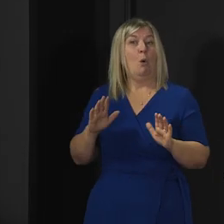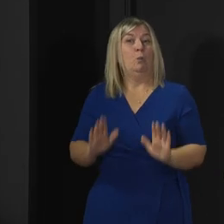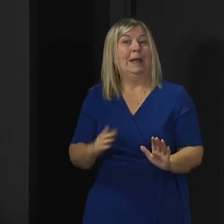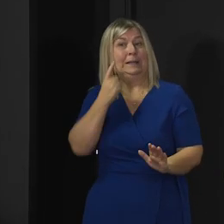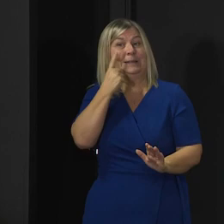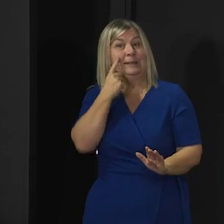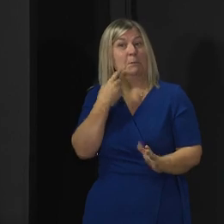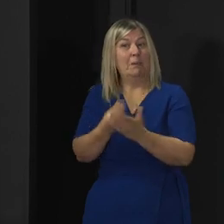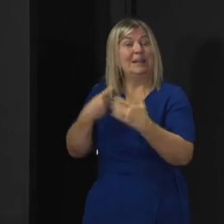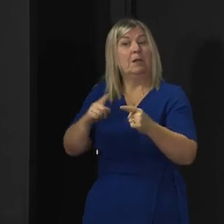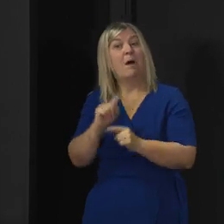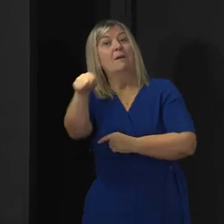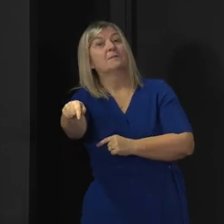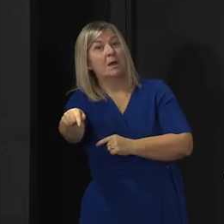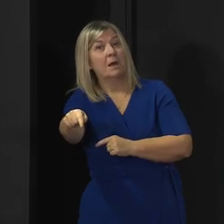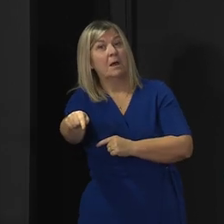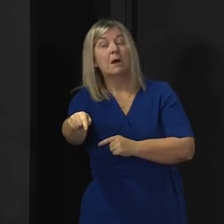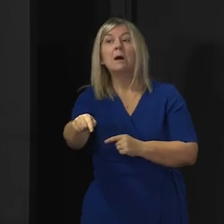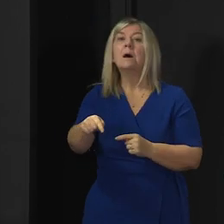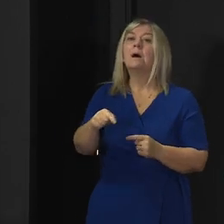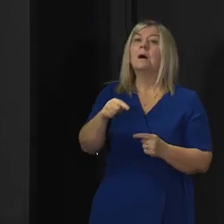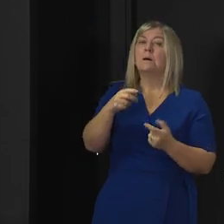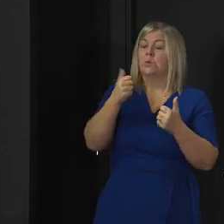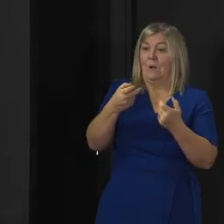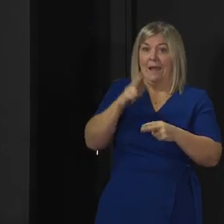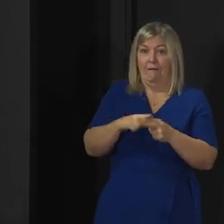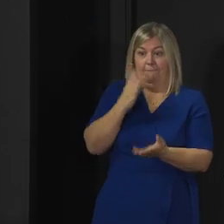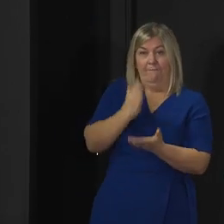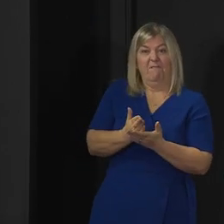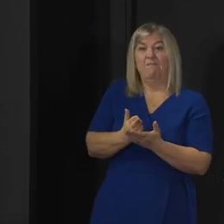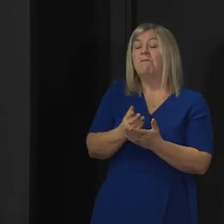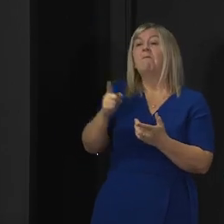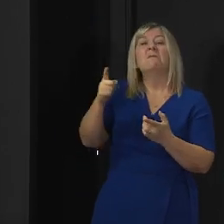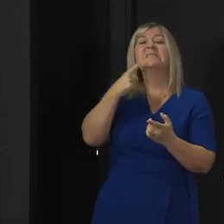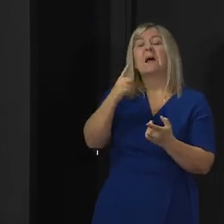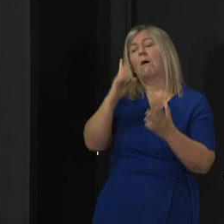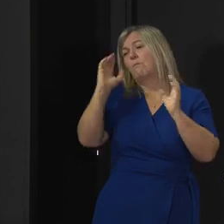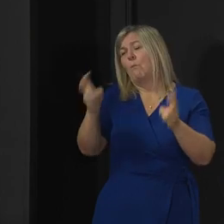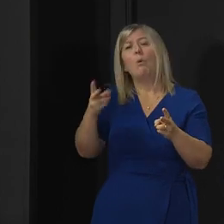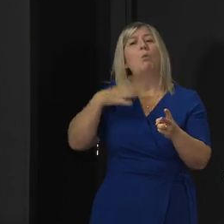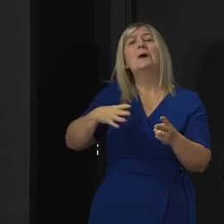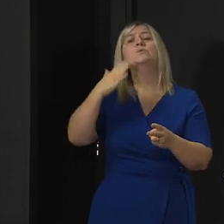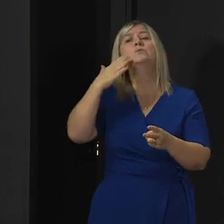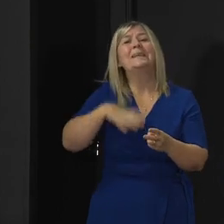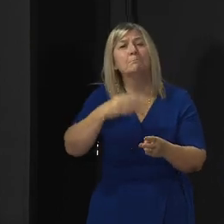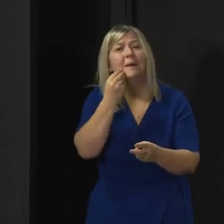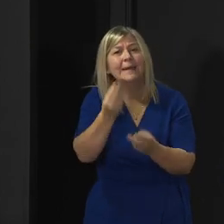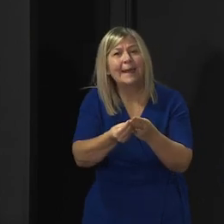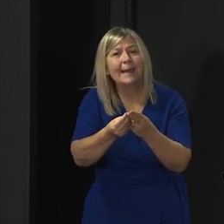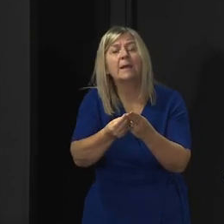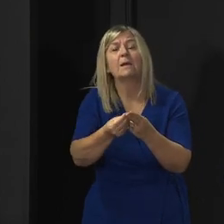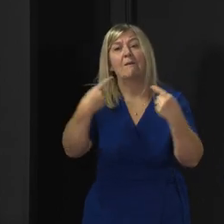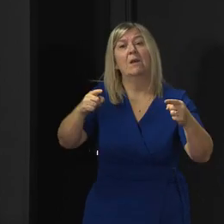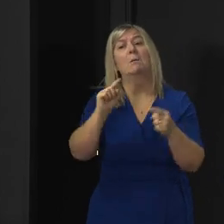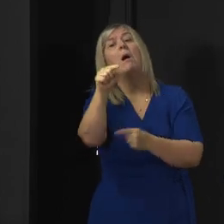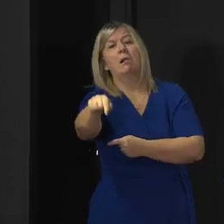It would be better if we had the certainty of the financial support whenever we needed it, and then we could continue the course we are on right now, which is assessing